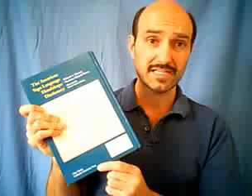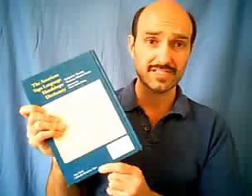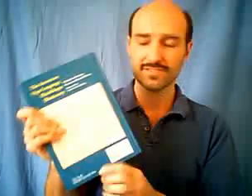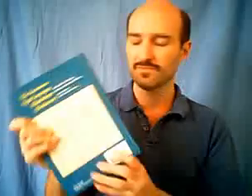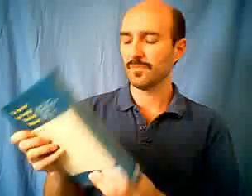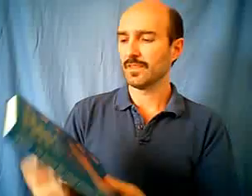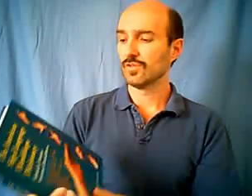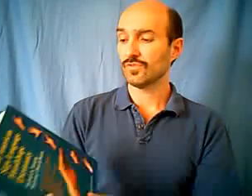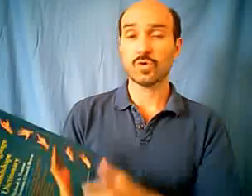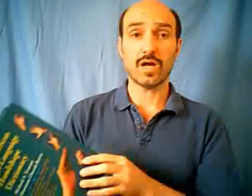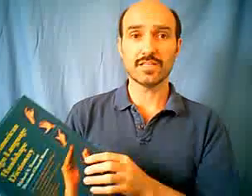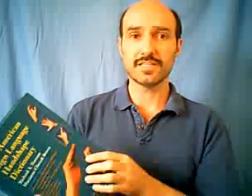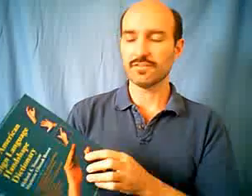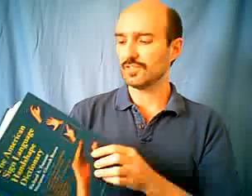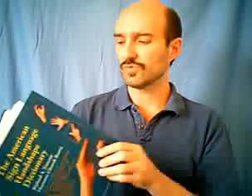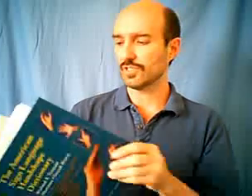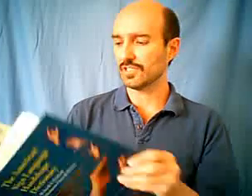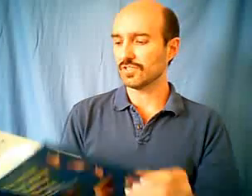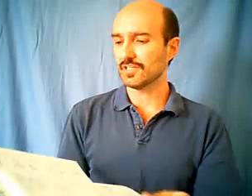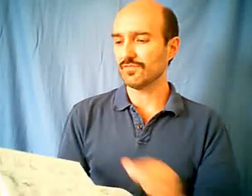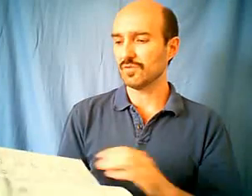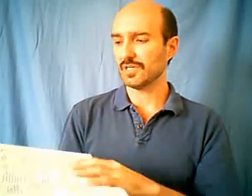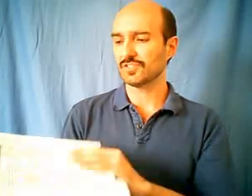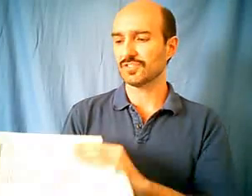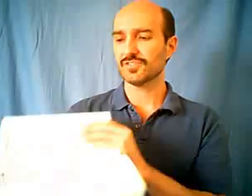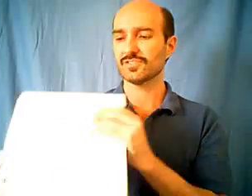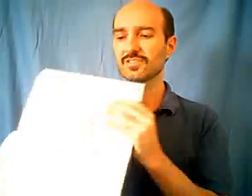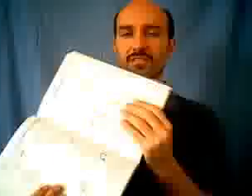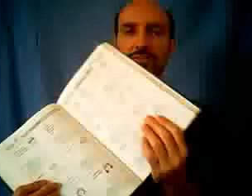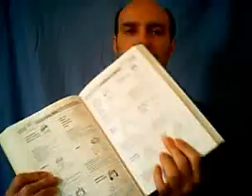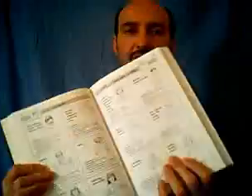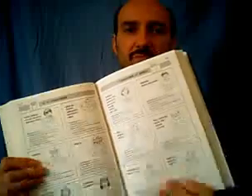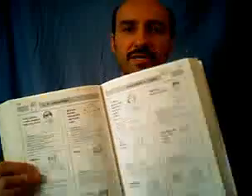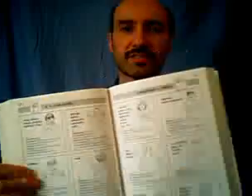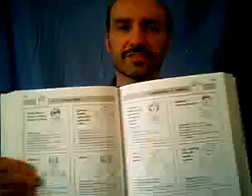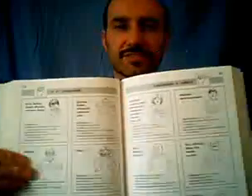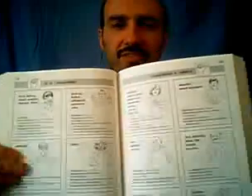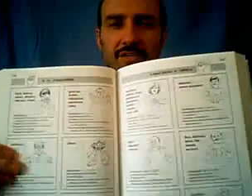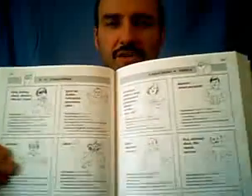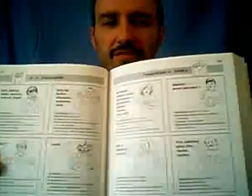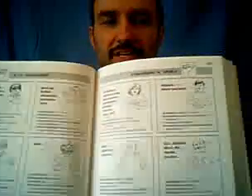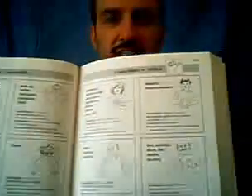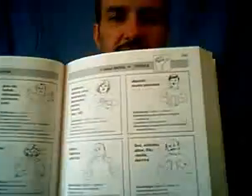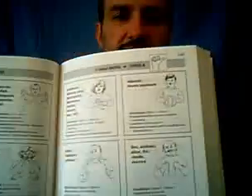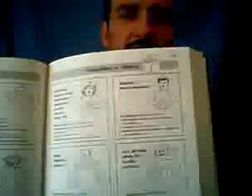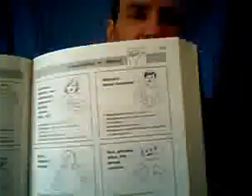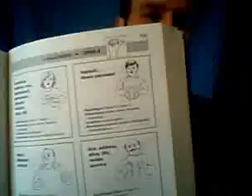Press. The quality is really good of the pictures. You can see the pictures are very clear, and they